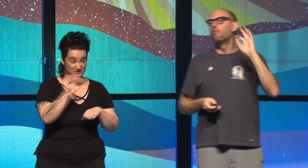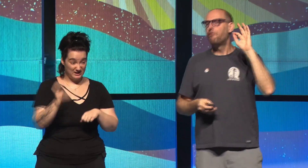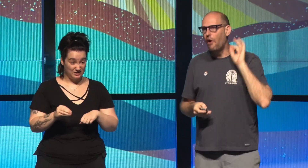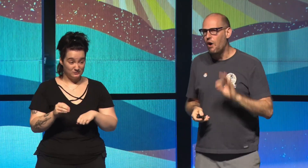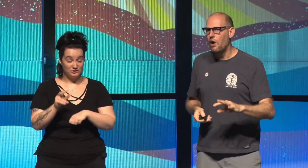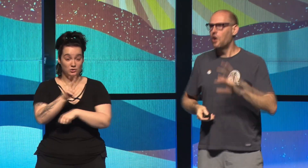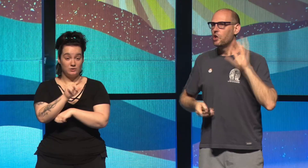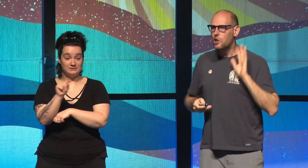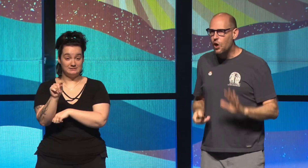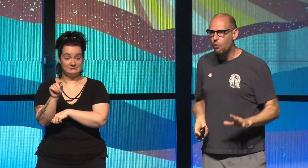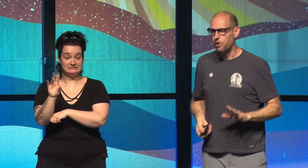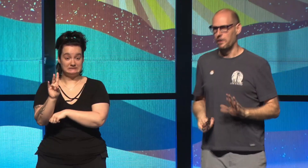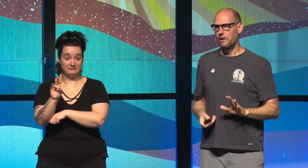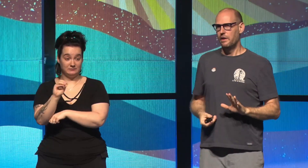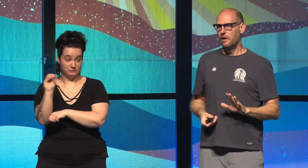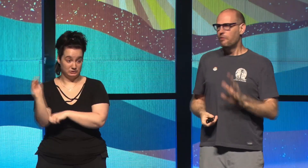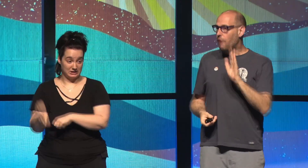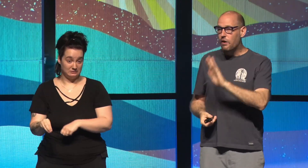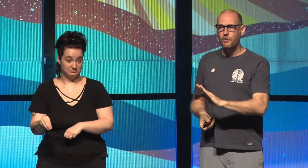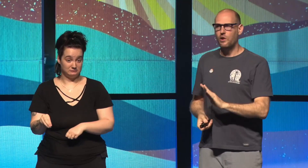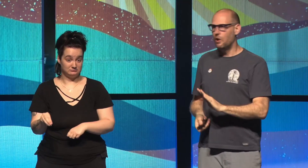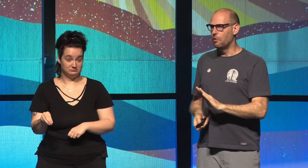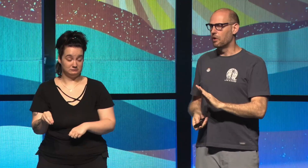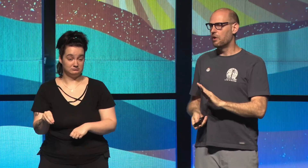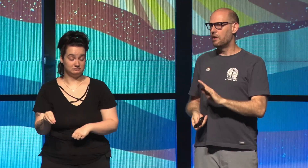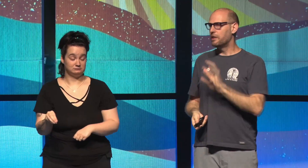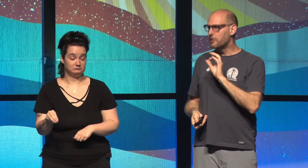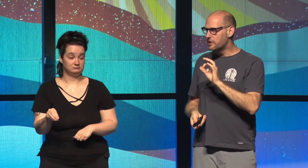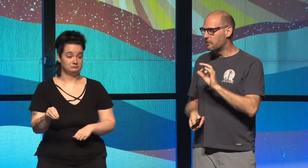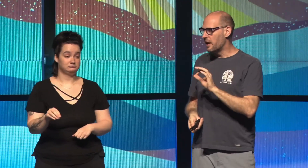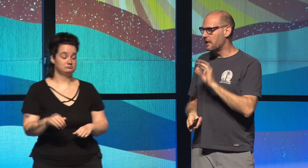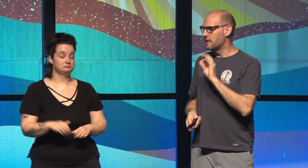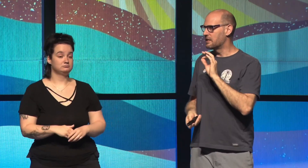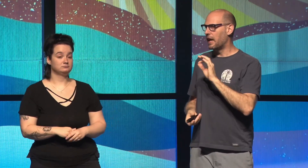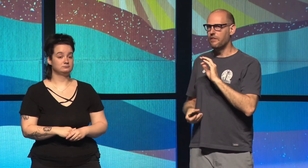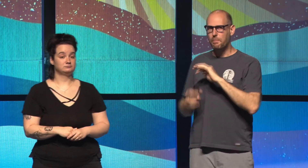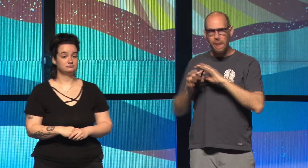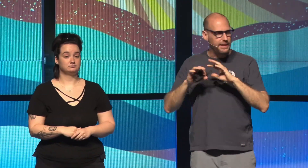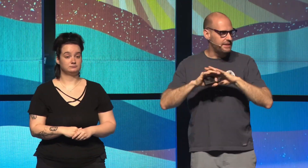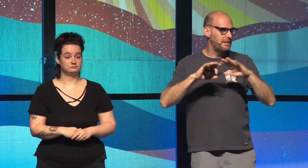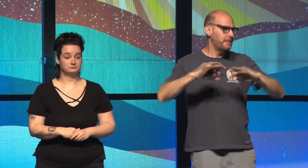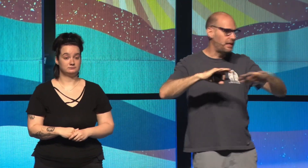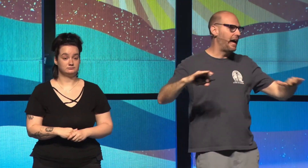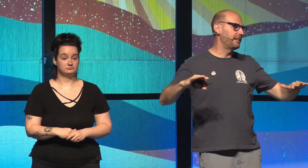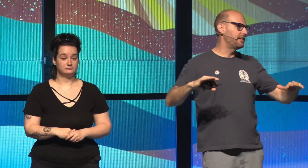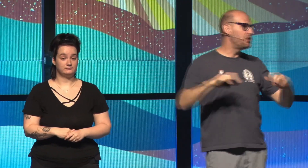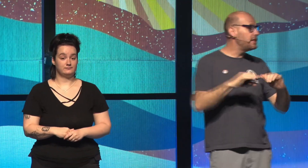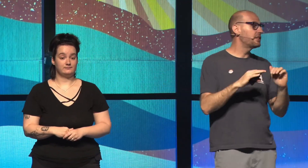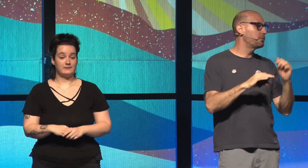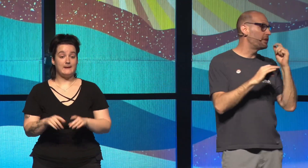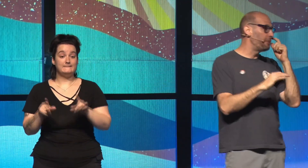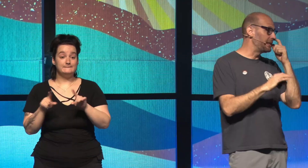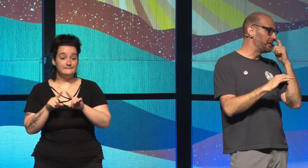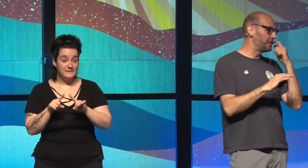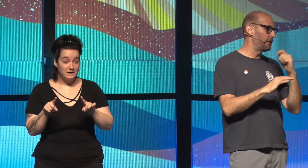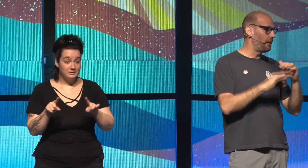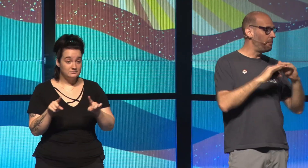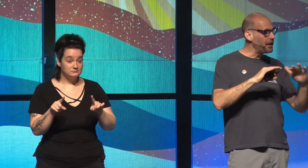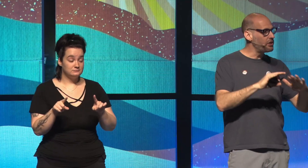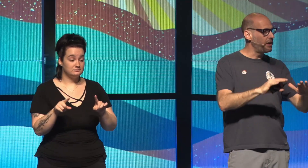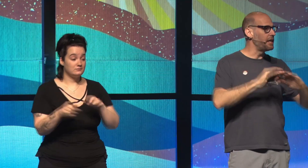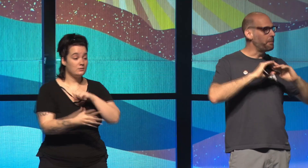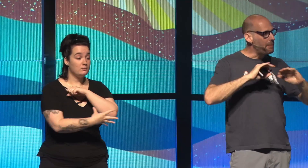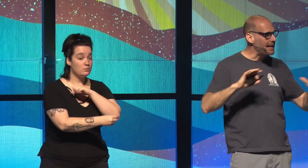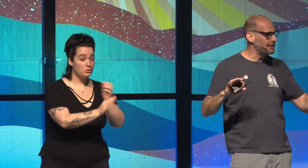been far lower, the literacy rate inside of the peasant class. And Jesus would have been considered